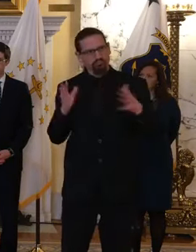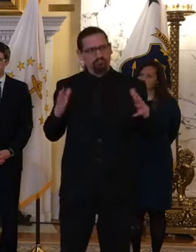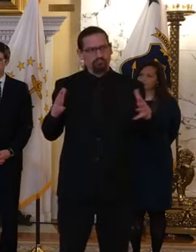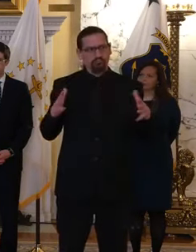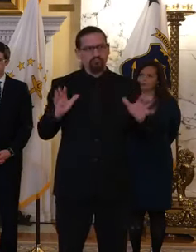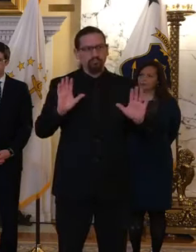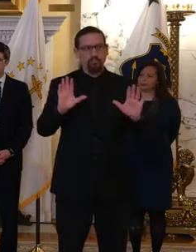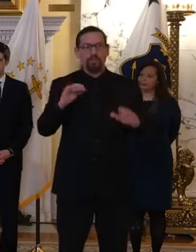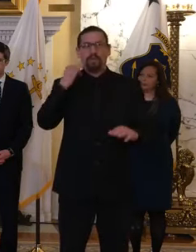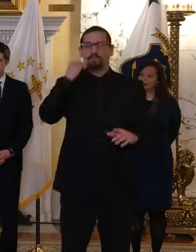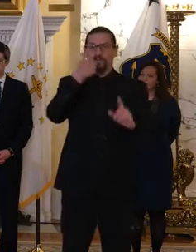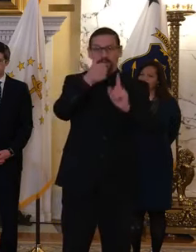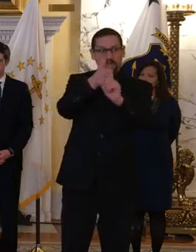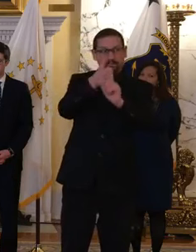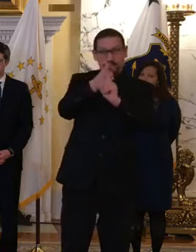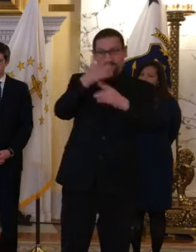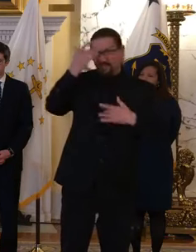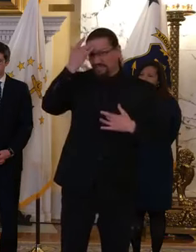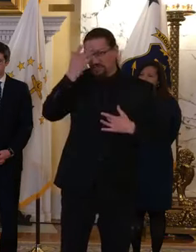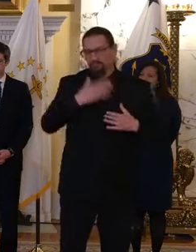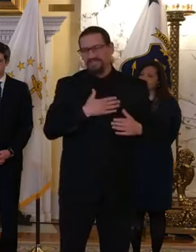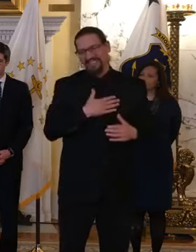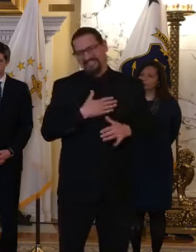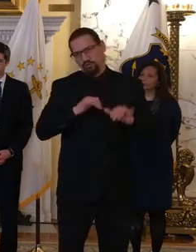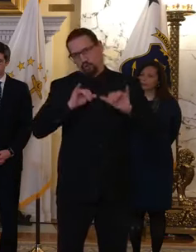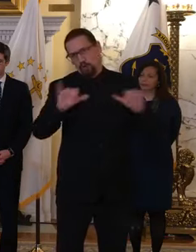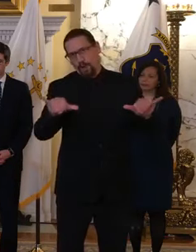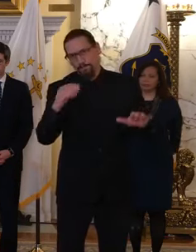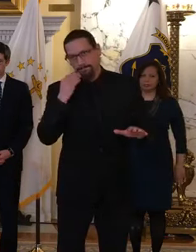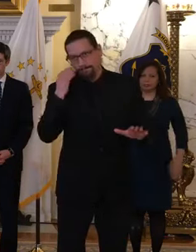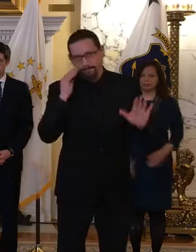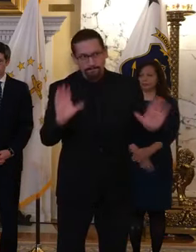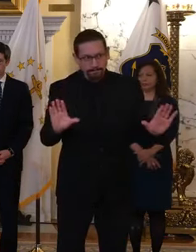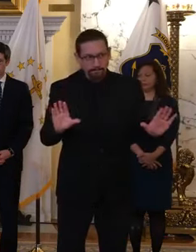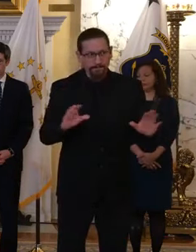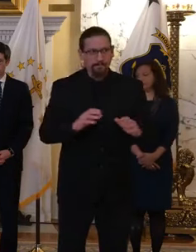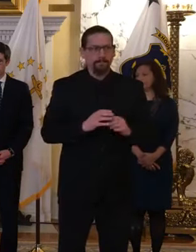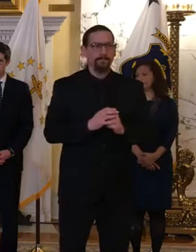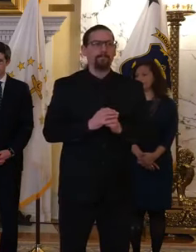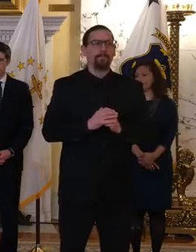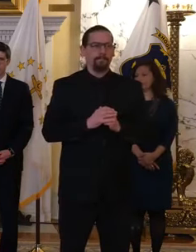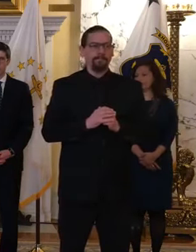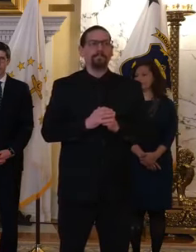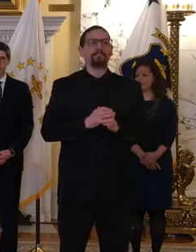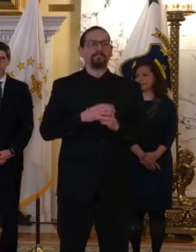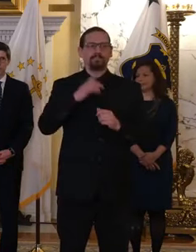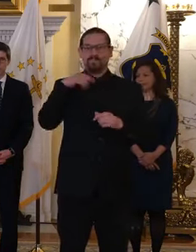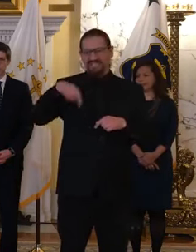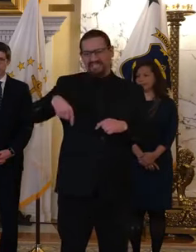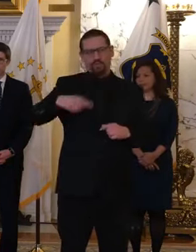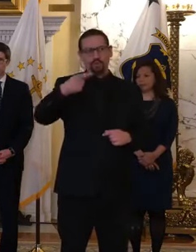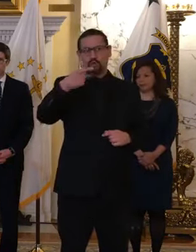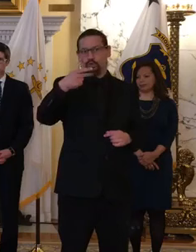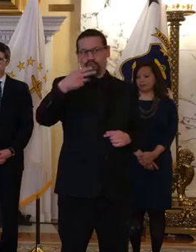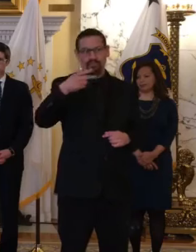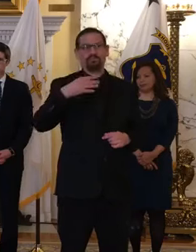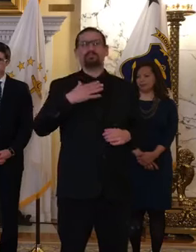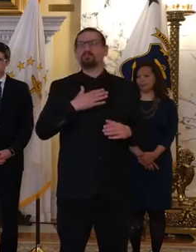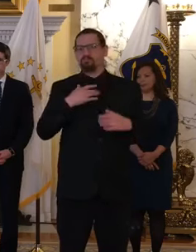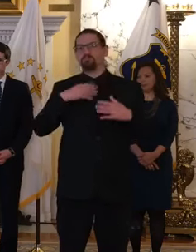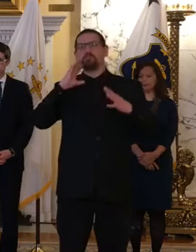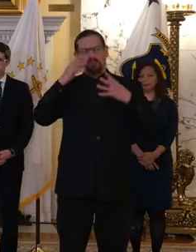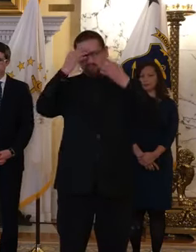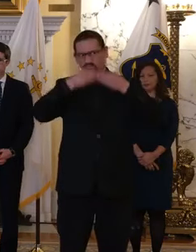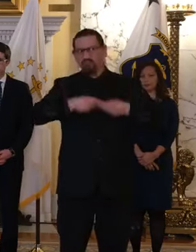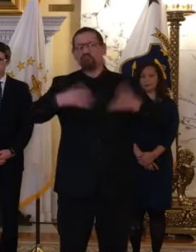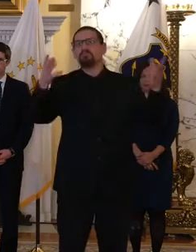In the coming days, I'm going to be giving some tough news, I predict, around the rate of increase in these cases. The best thing